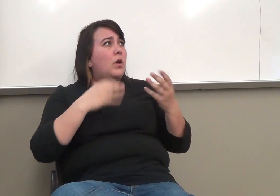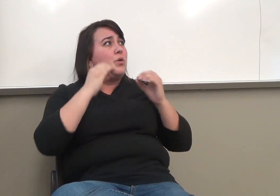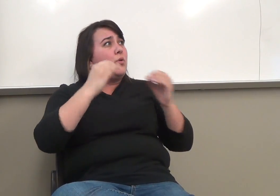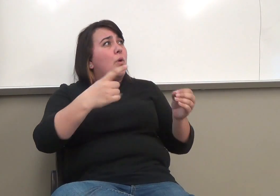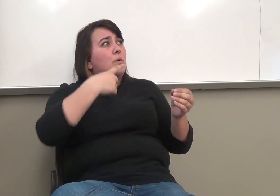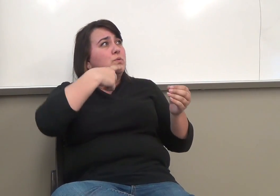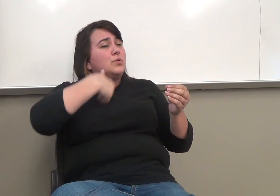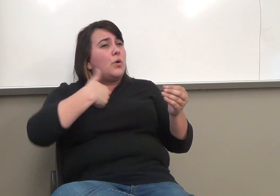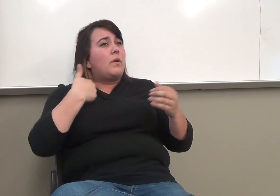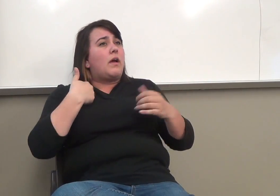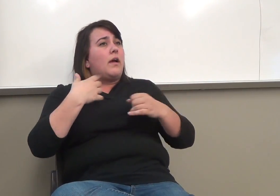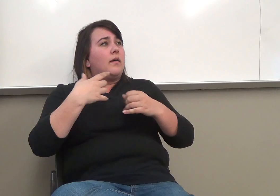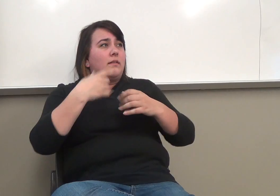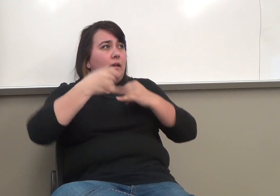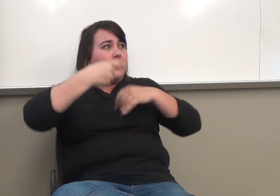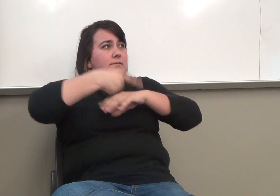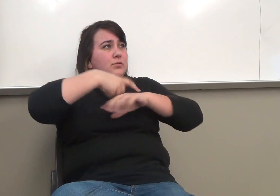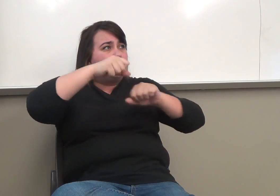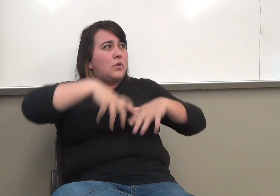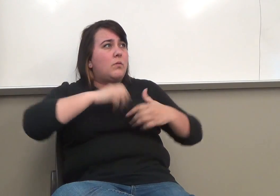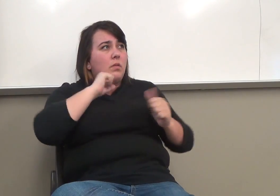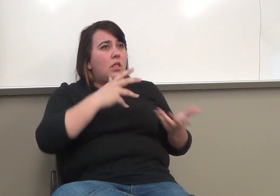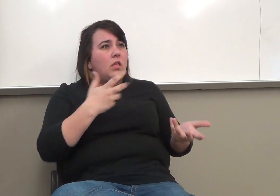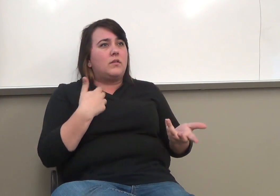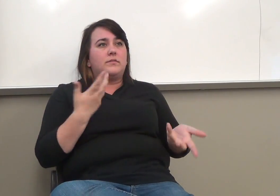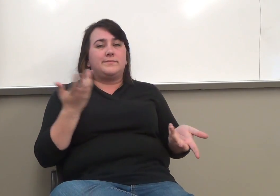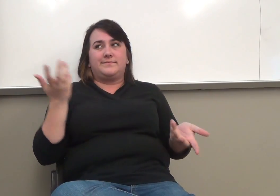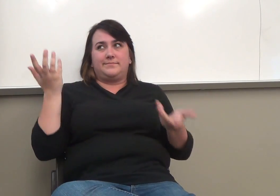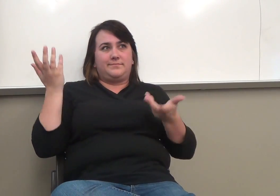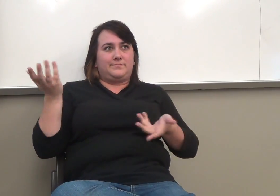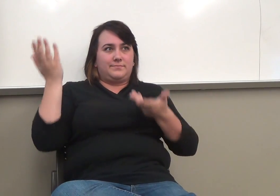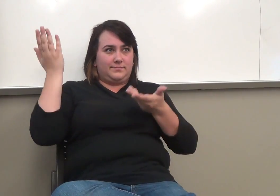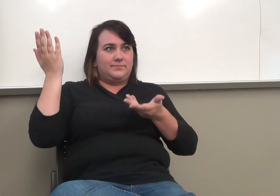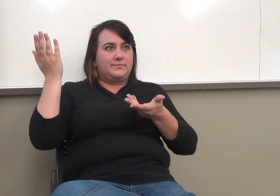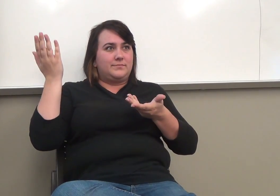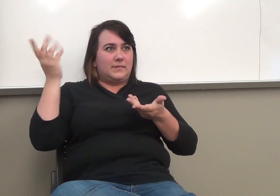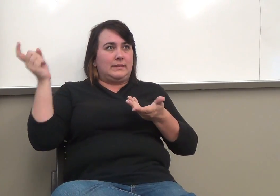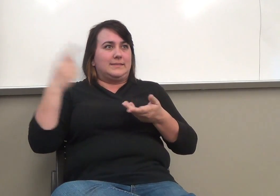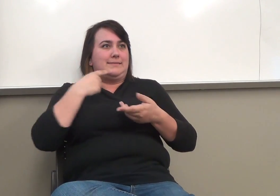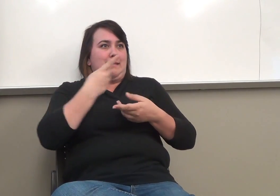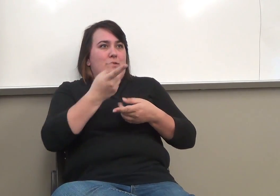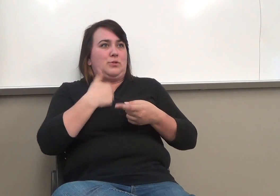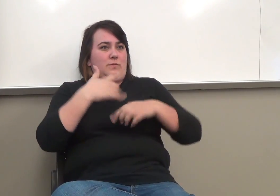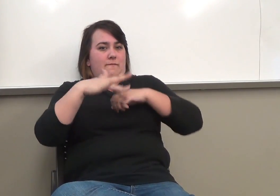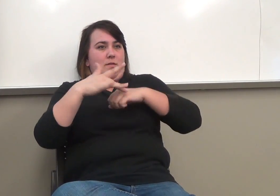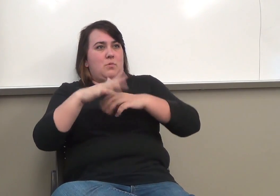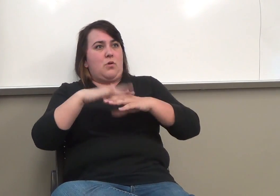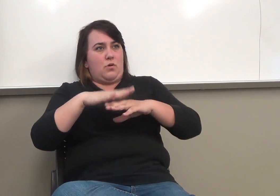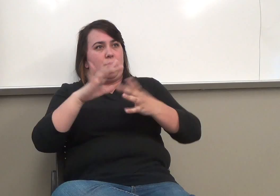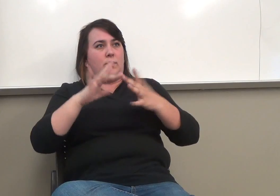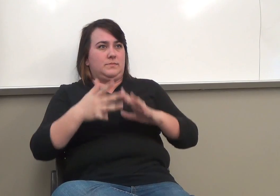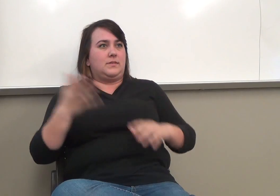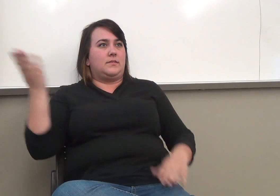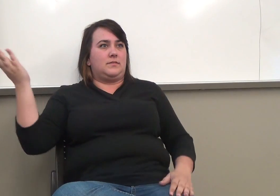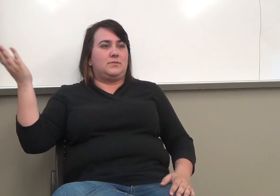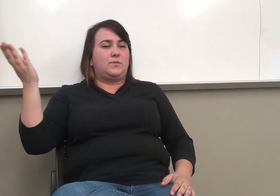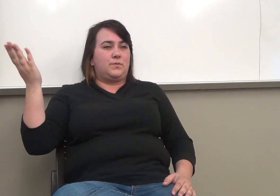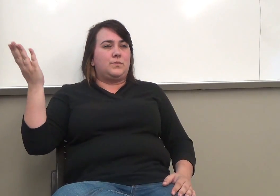there was a deadline for this. They consider this telling you, okay? So this is the date,